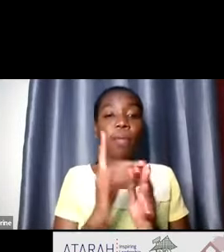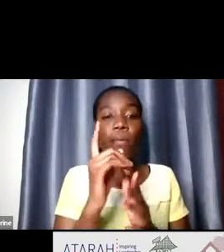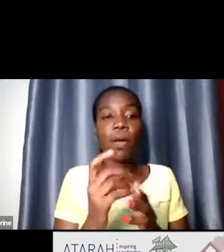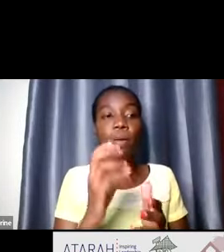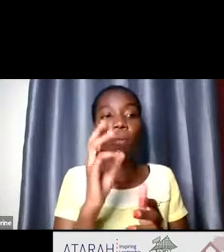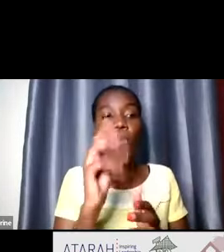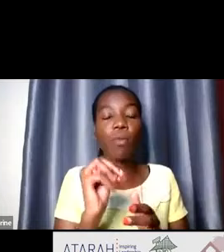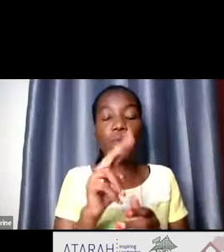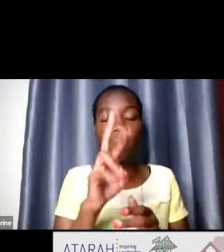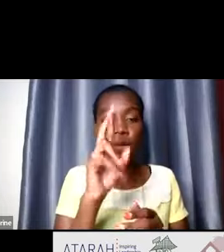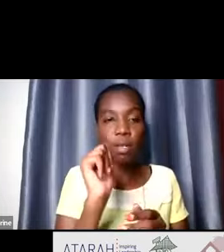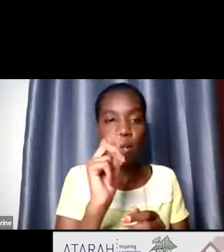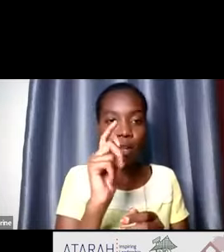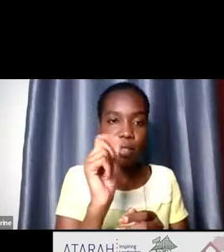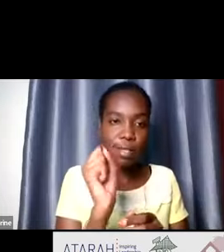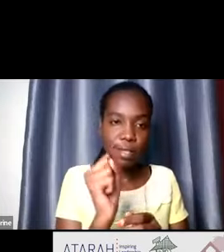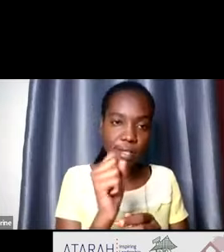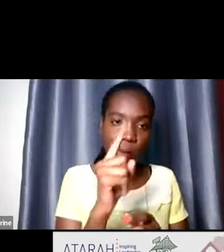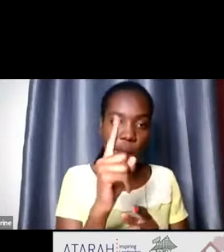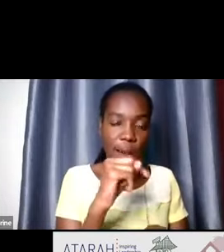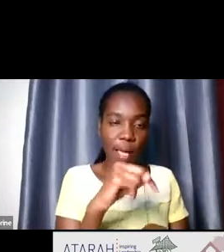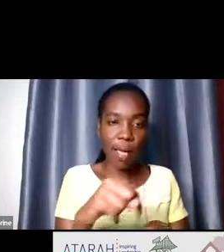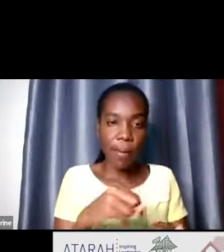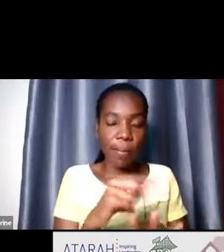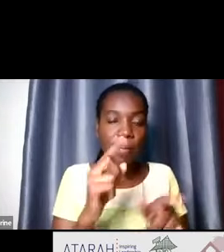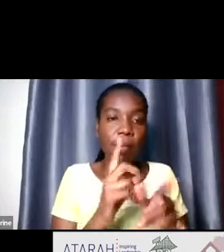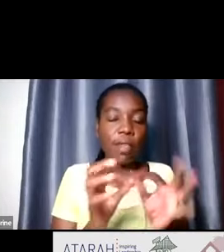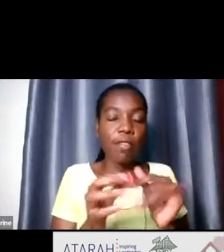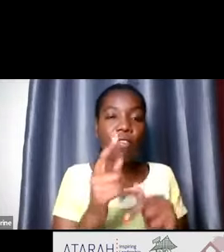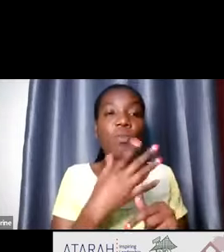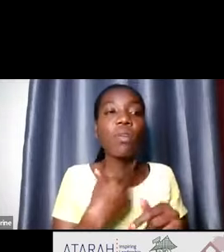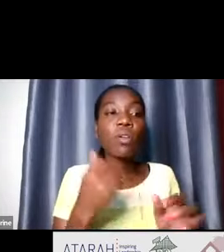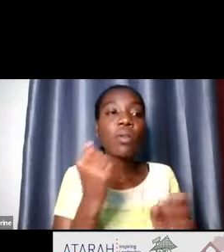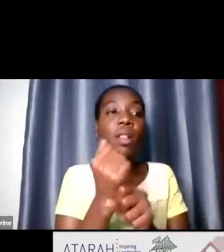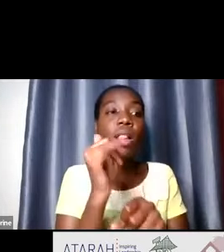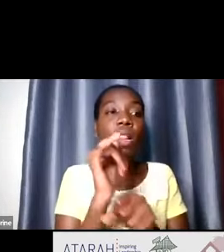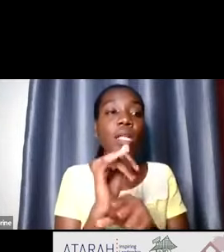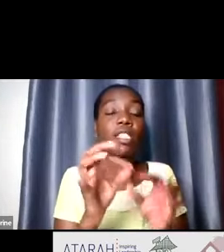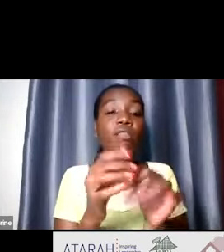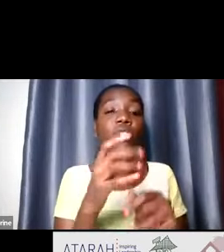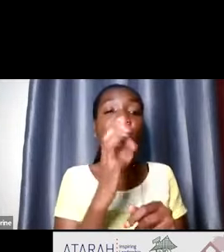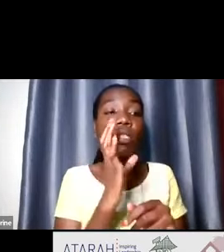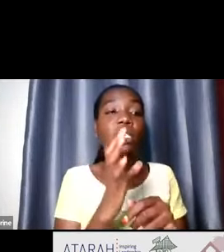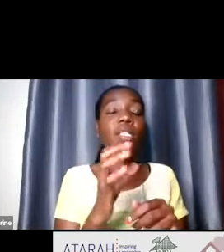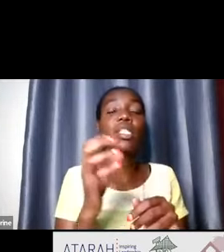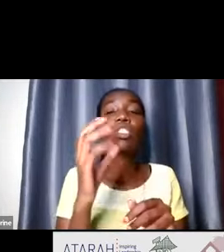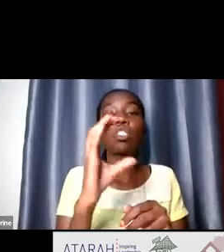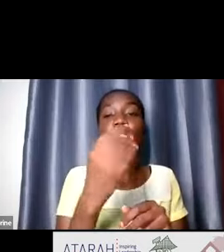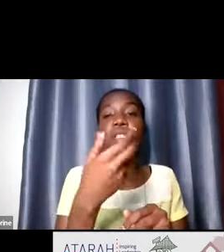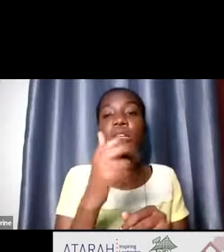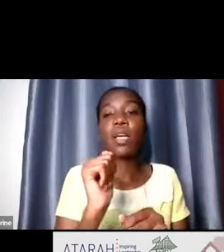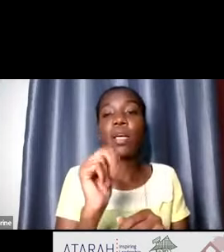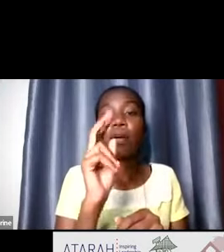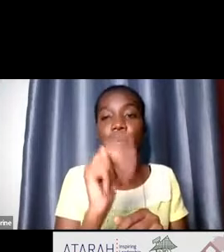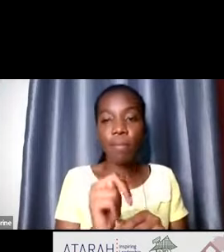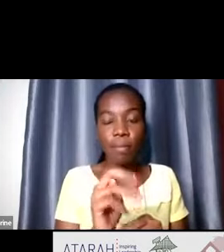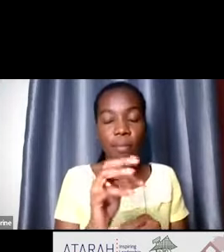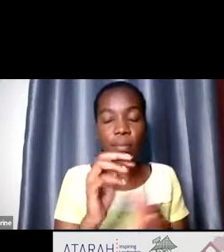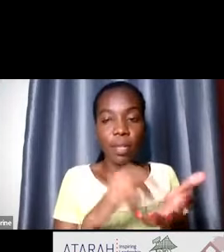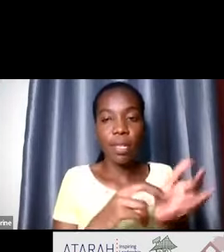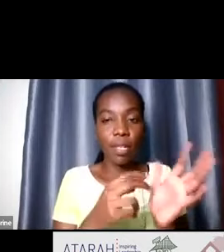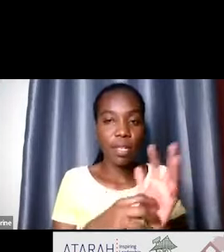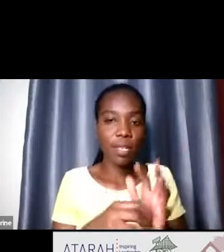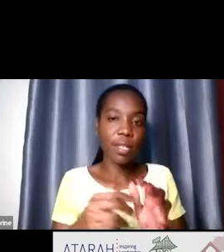hour. If you have to drink charm, now the problem with charm is that if you drink charm even for 1 hour, you're still putting your life at risk. Why?